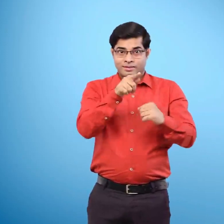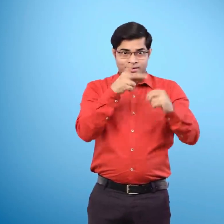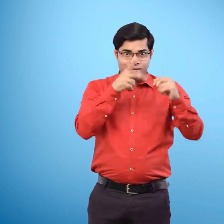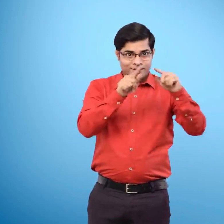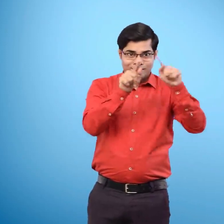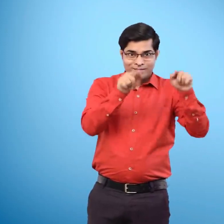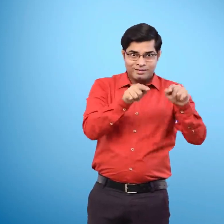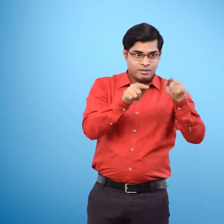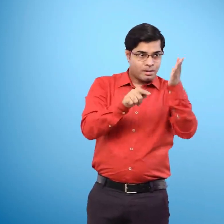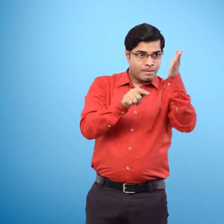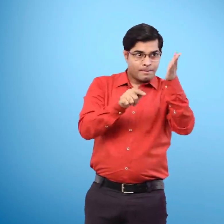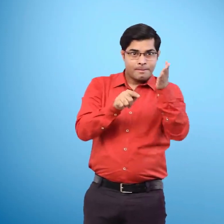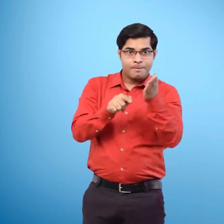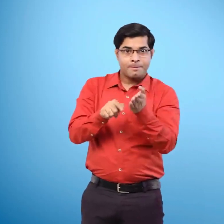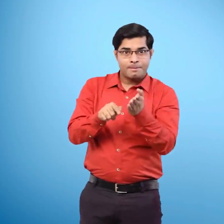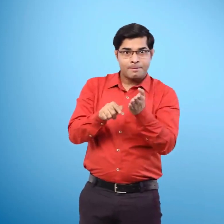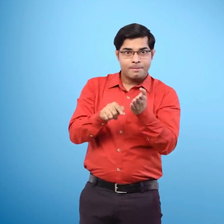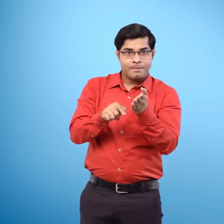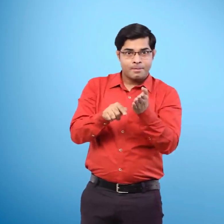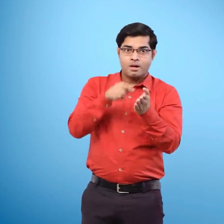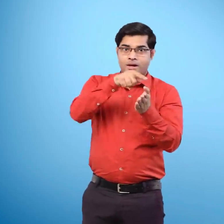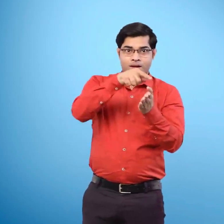Box 1 is divided into 2 triangles